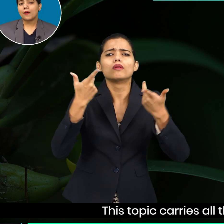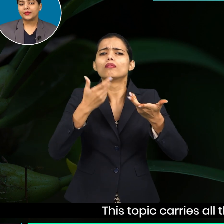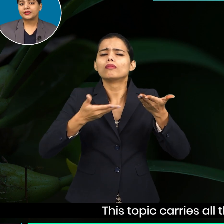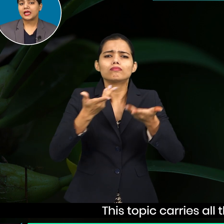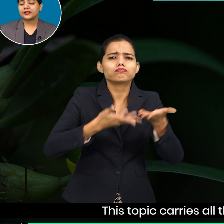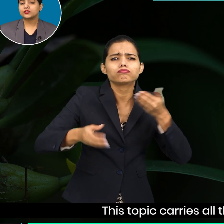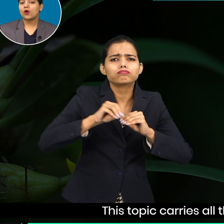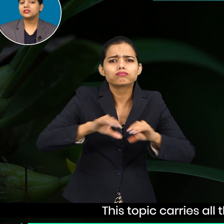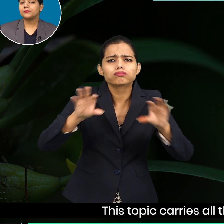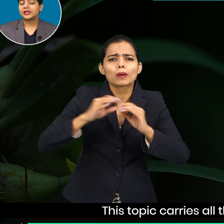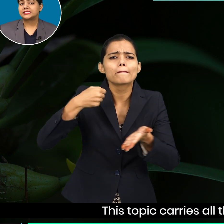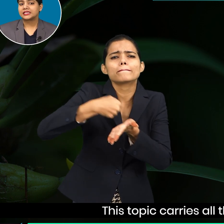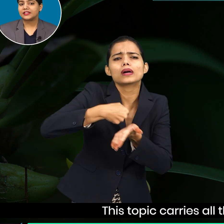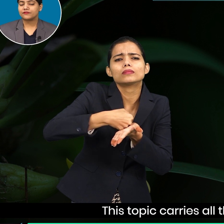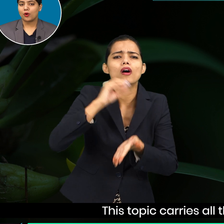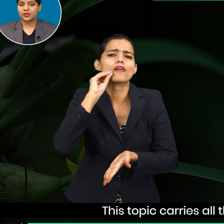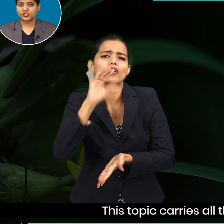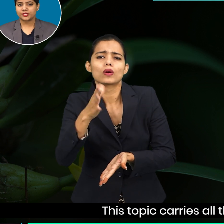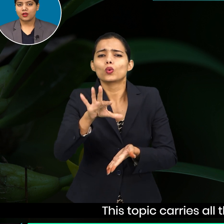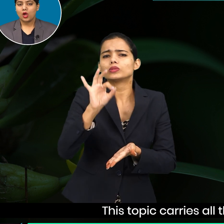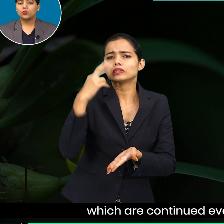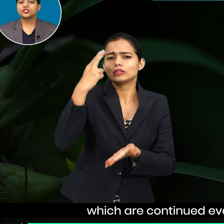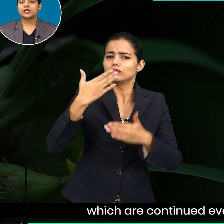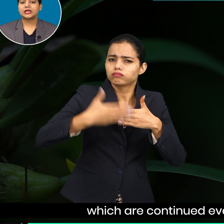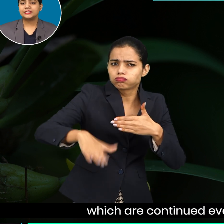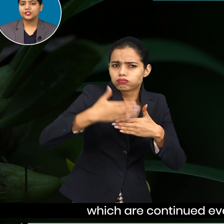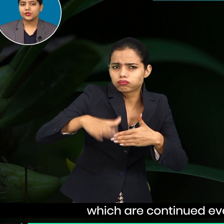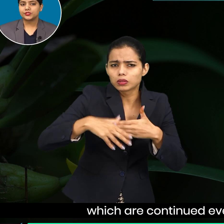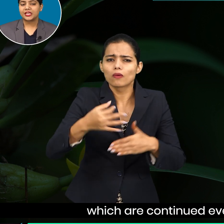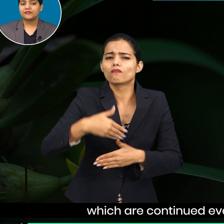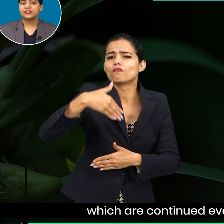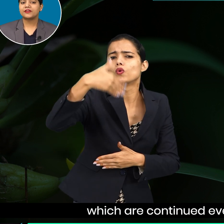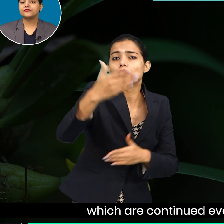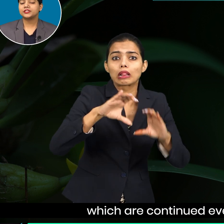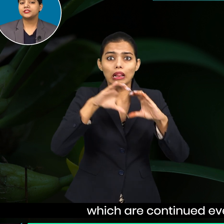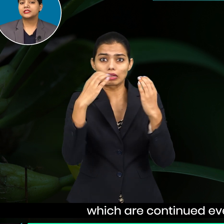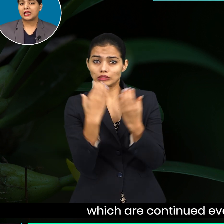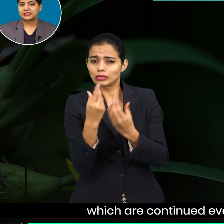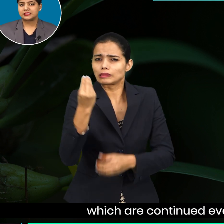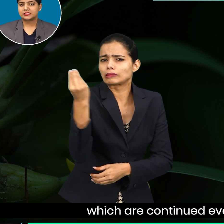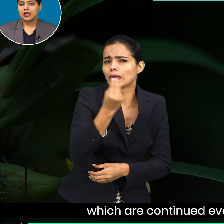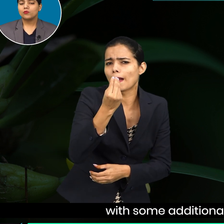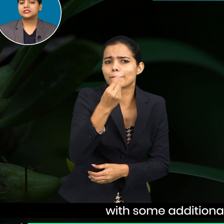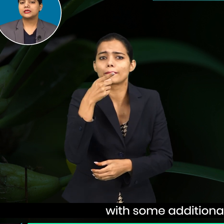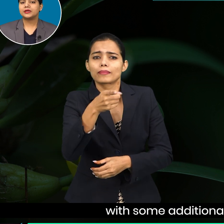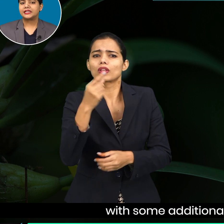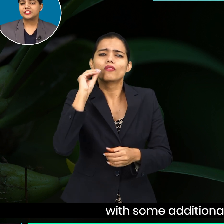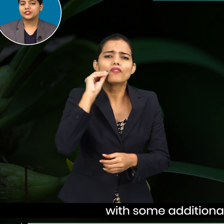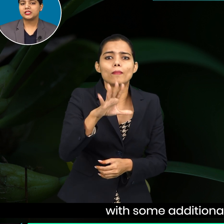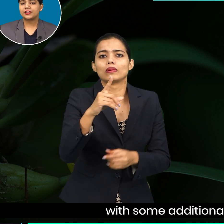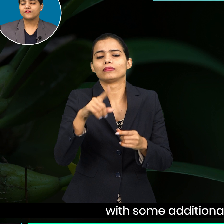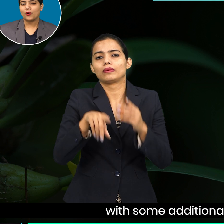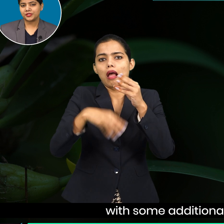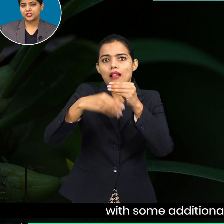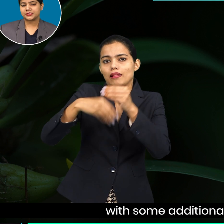This topic carries all the basic information which are continued even in the further classes with some